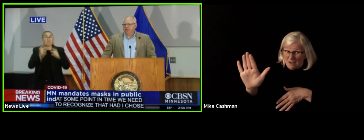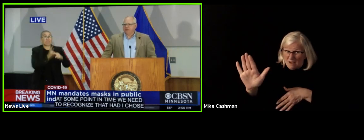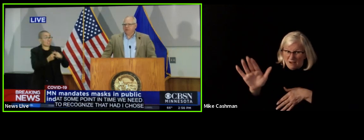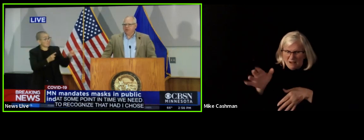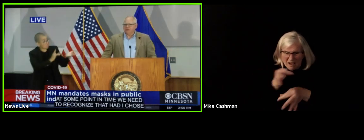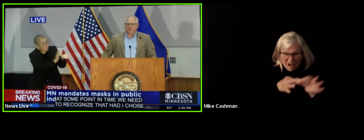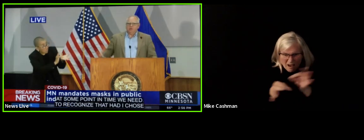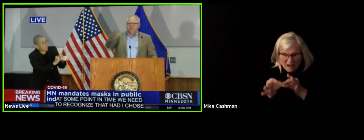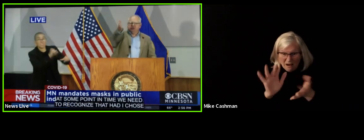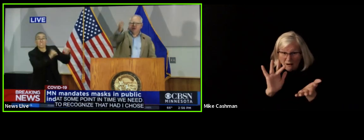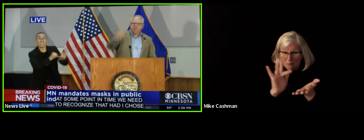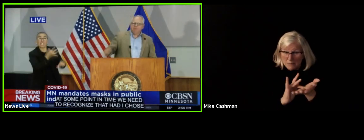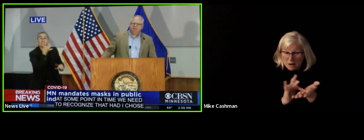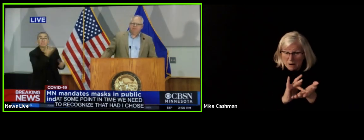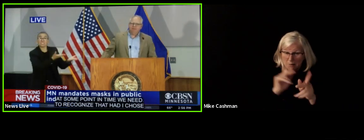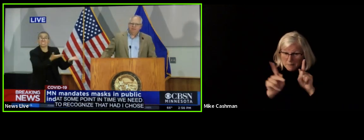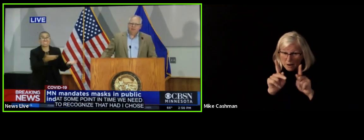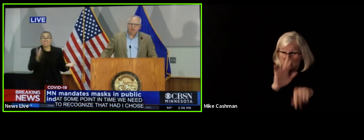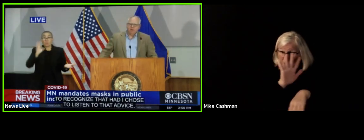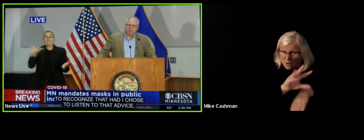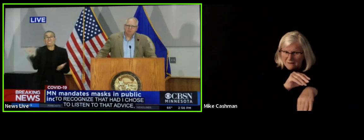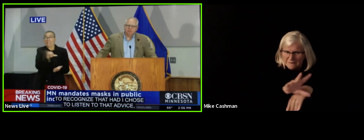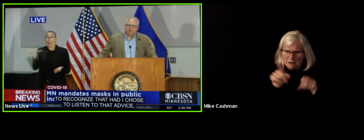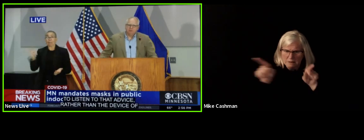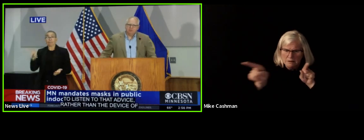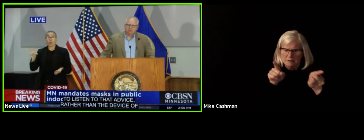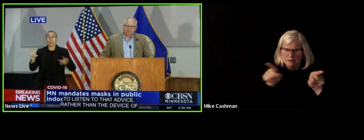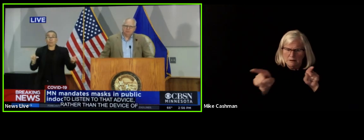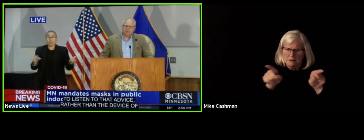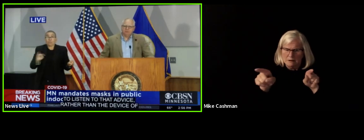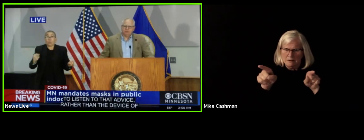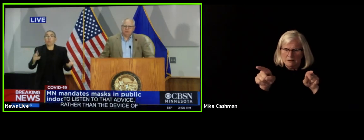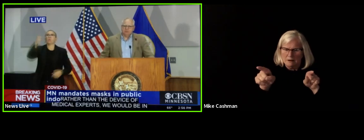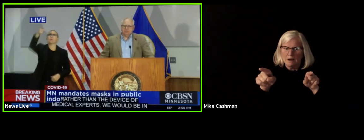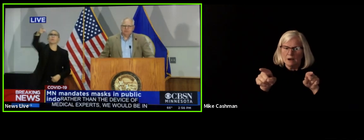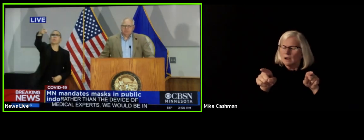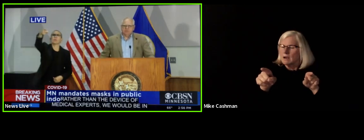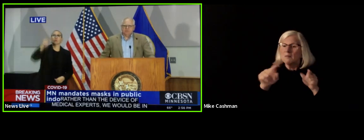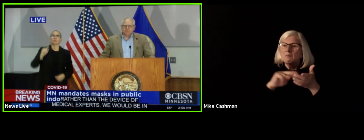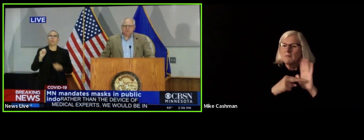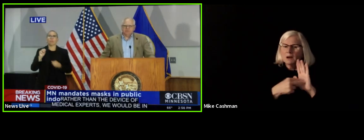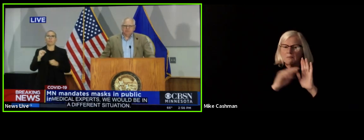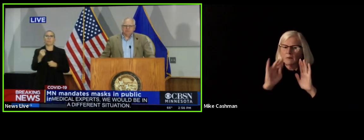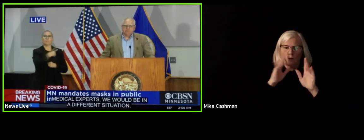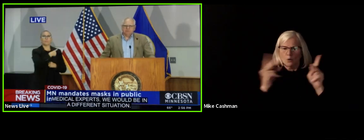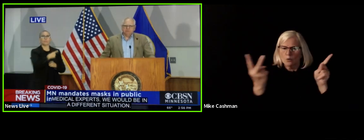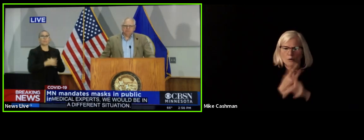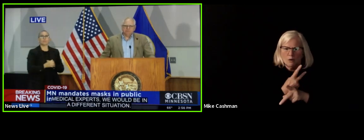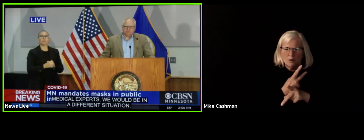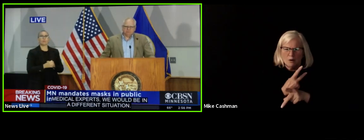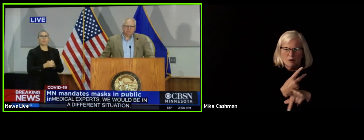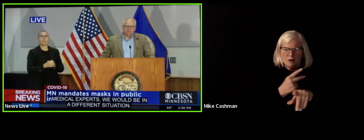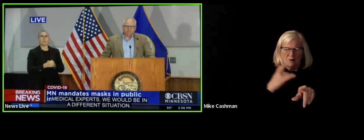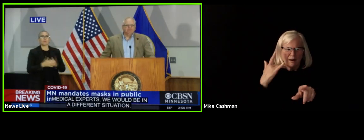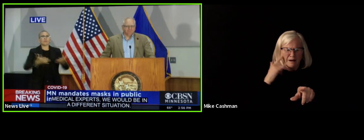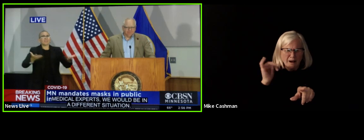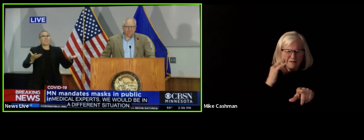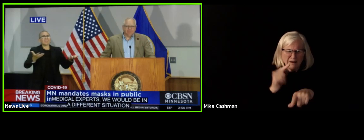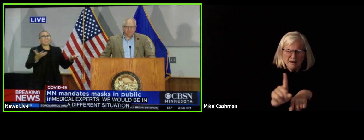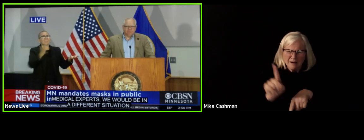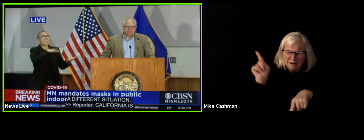different situation. So Tom? California is another example that hasn't been mentioned. Their cases have